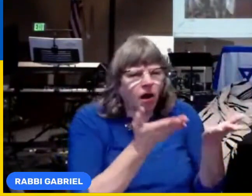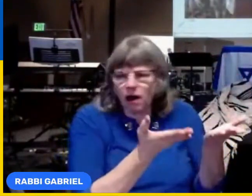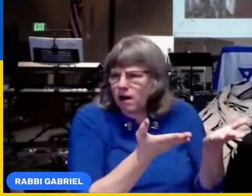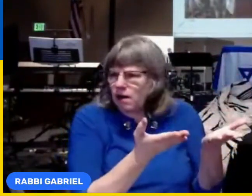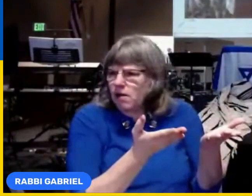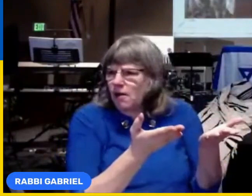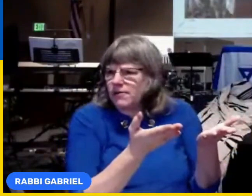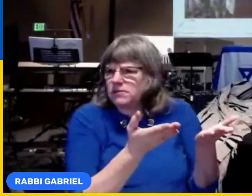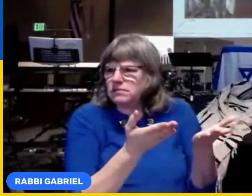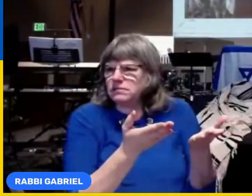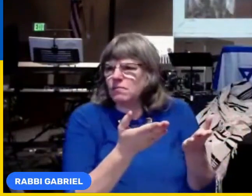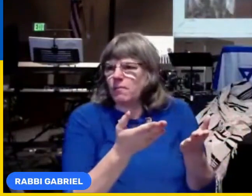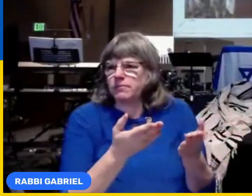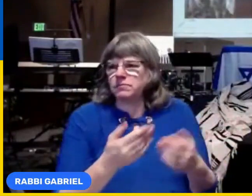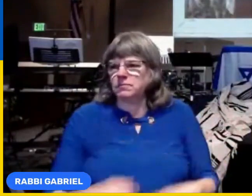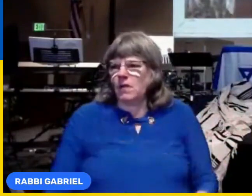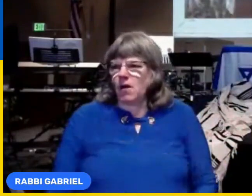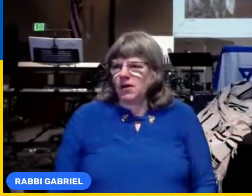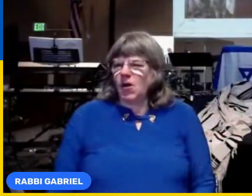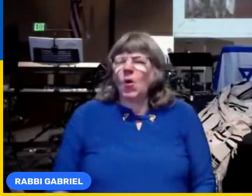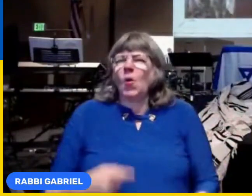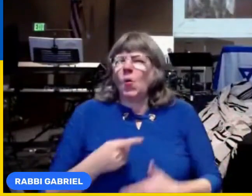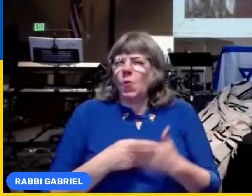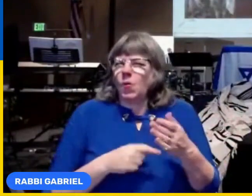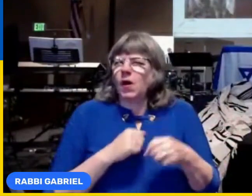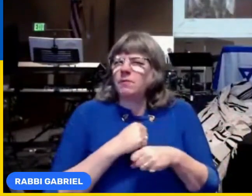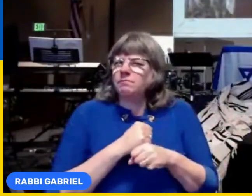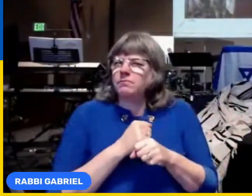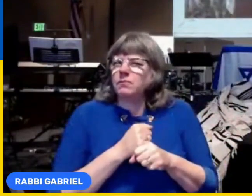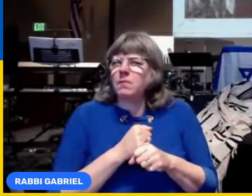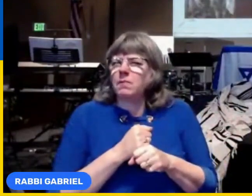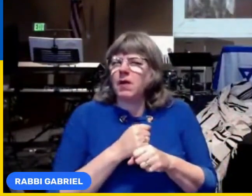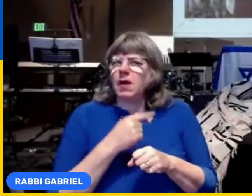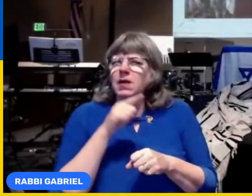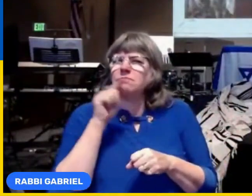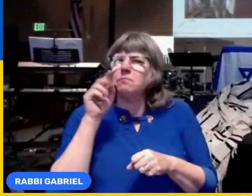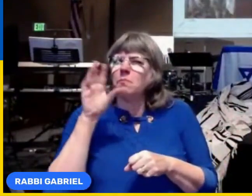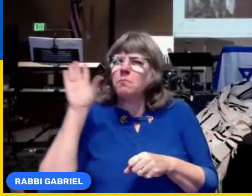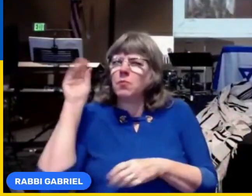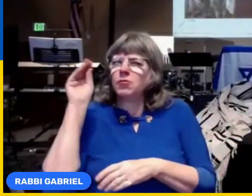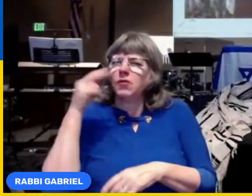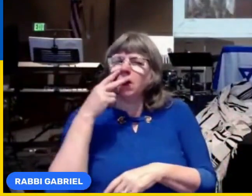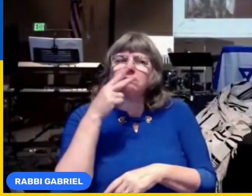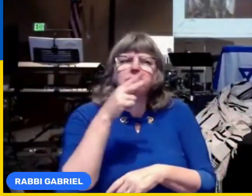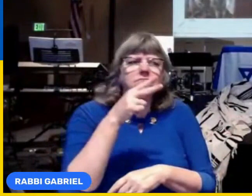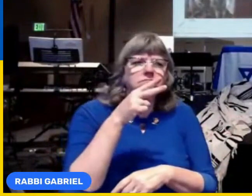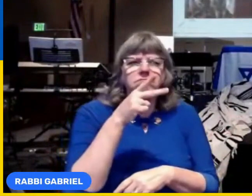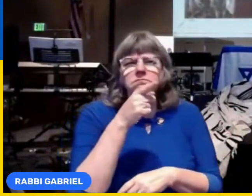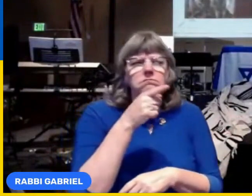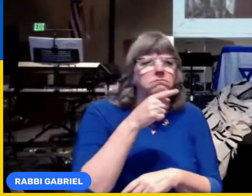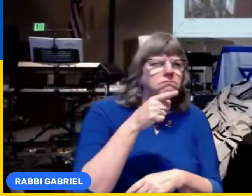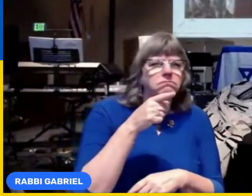I don't think it was just an inquisitive sense that made him go up to look at what was happening.